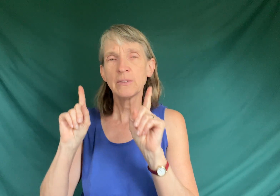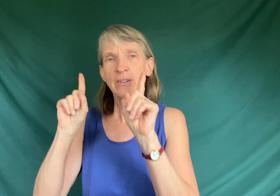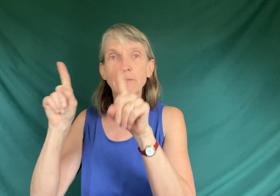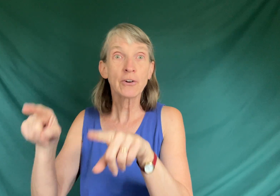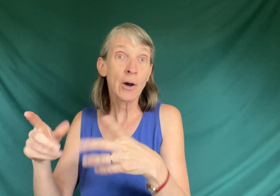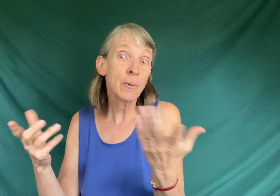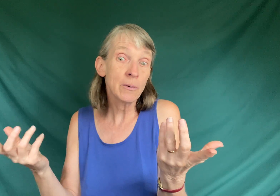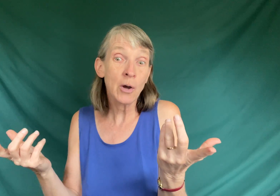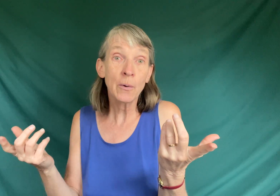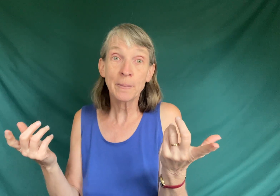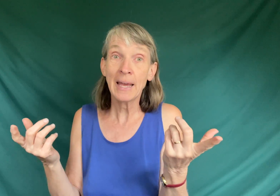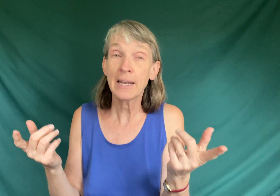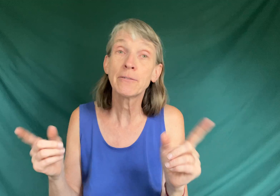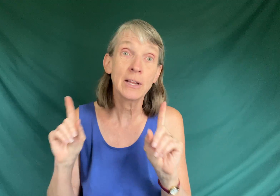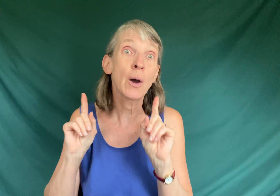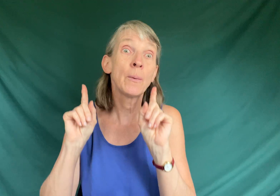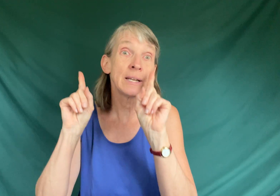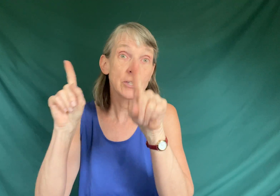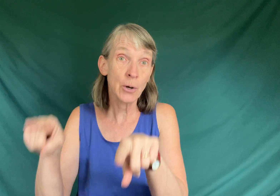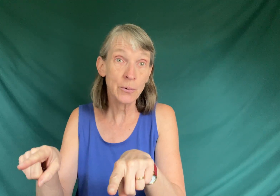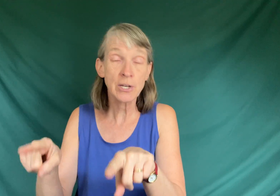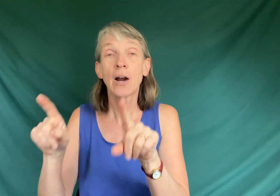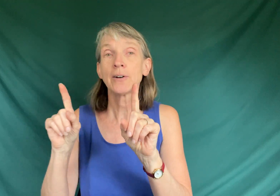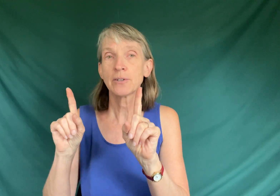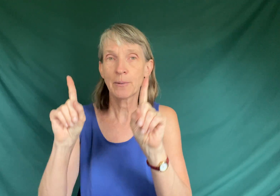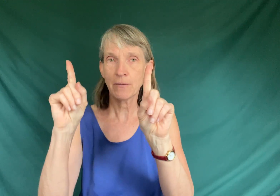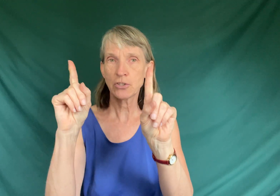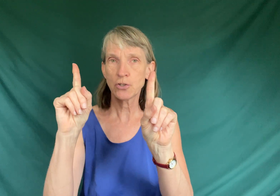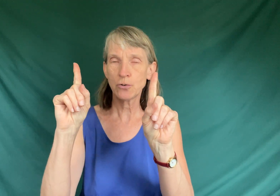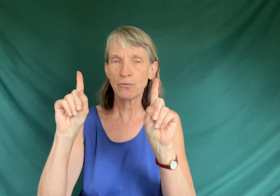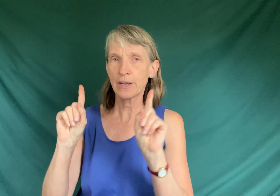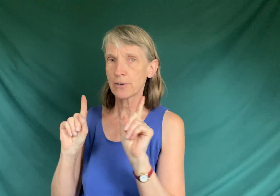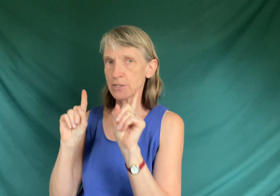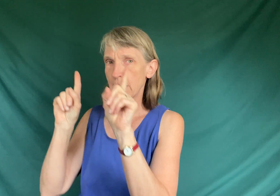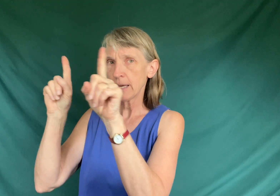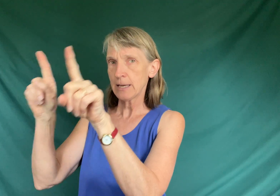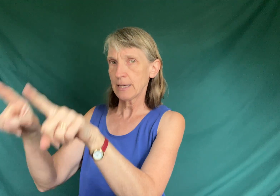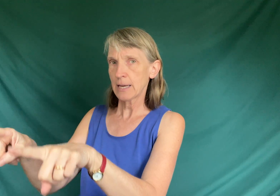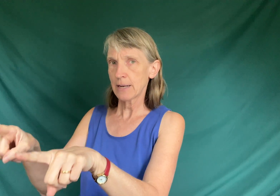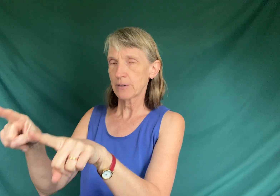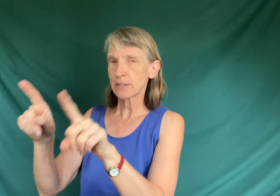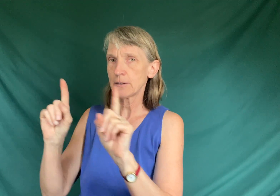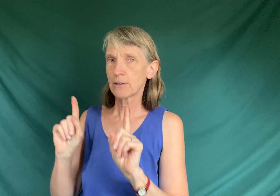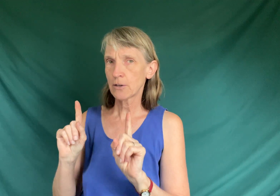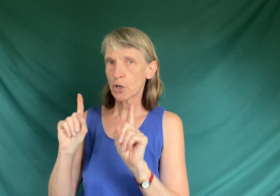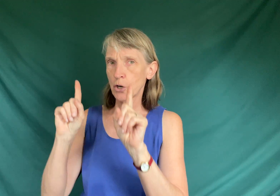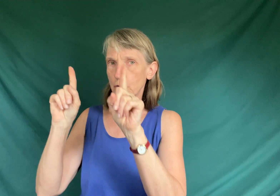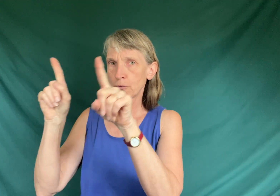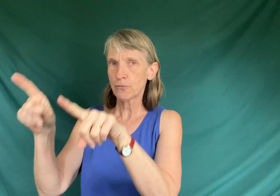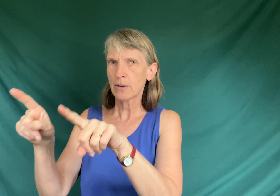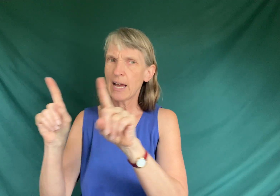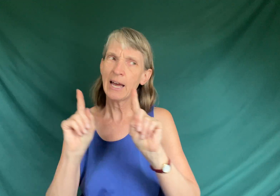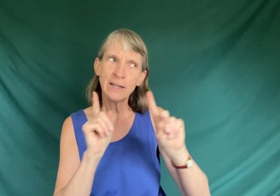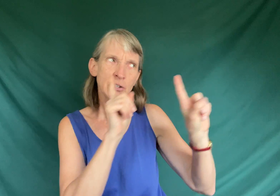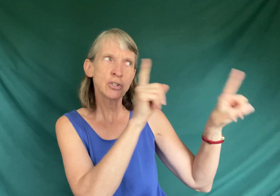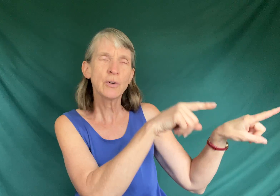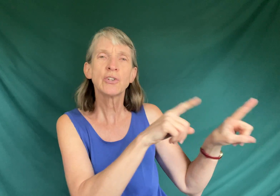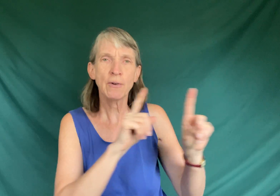sign for go can be handy for like, we need to go to art or whatever. It's 2 fingers in kind of a little curve. And you do it in the direction